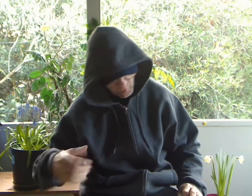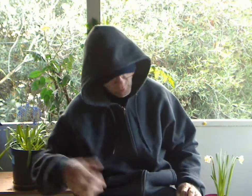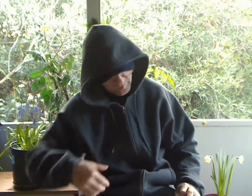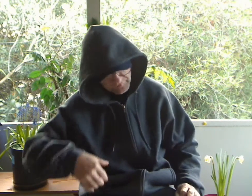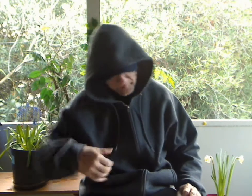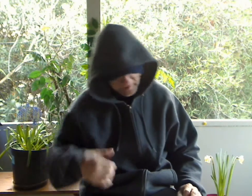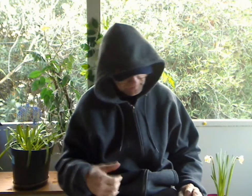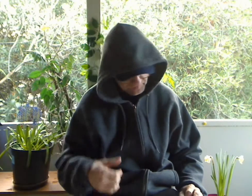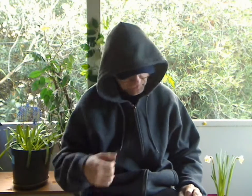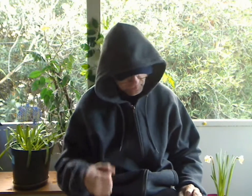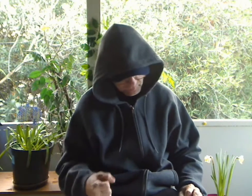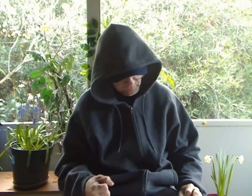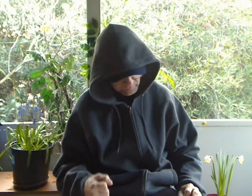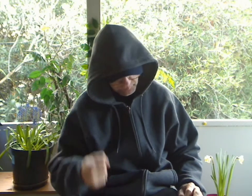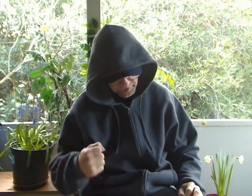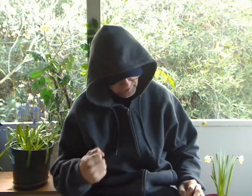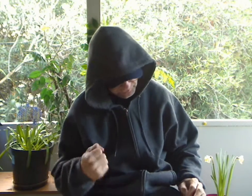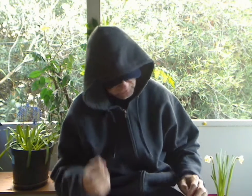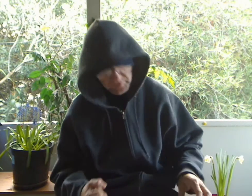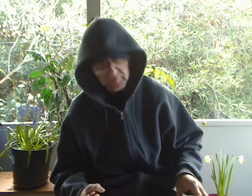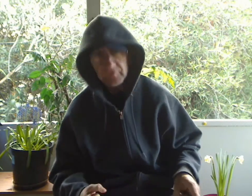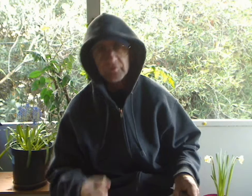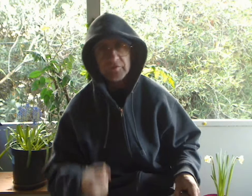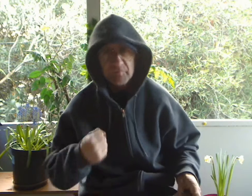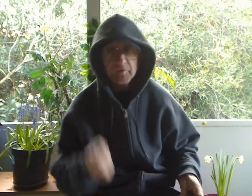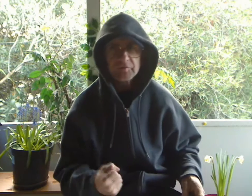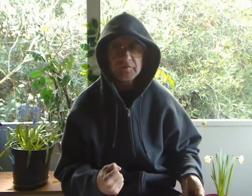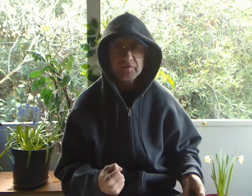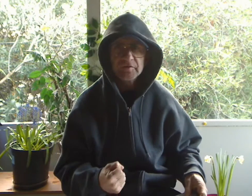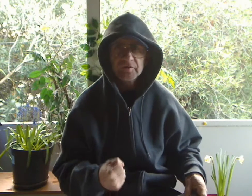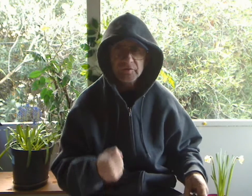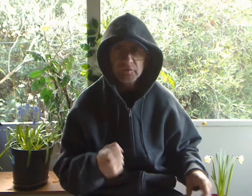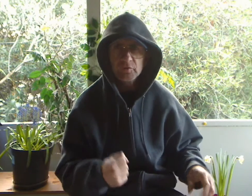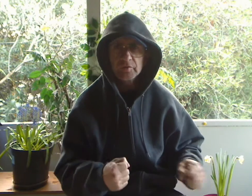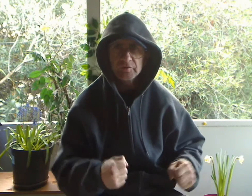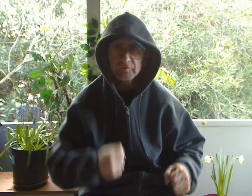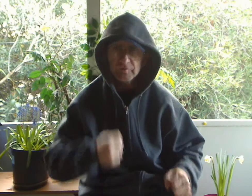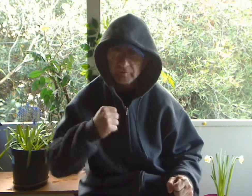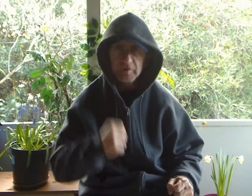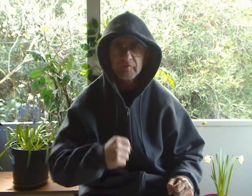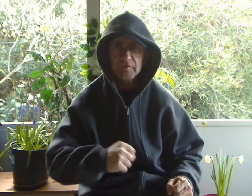Oh, give thanks unto the Lord, for He is good, for His mercy endures forever.